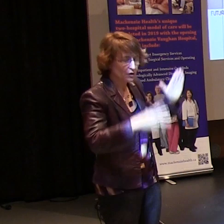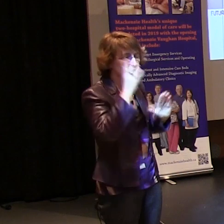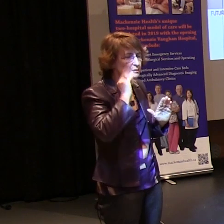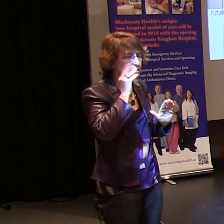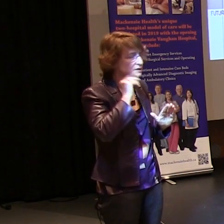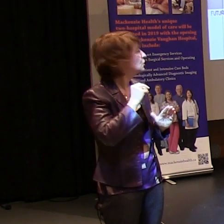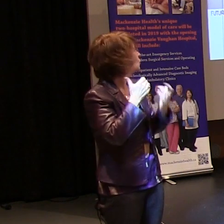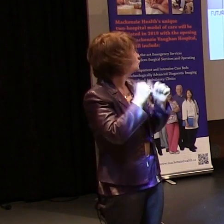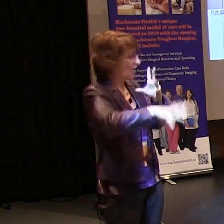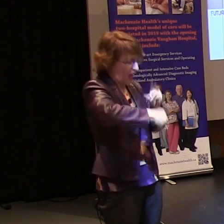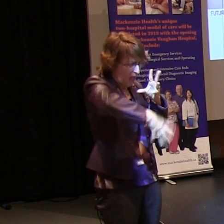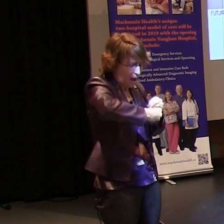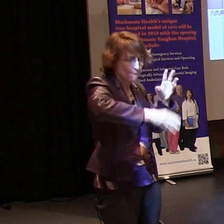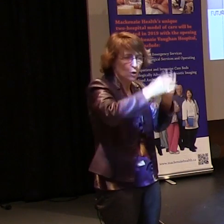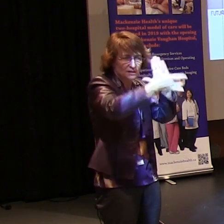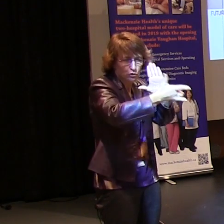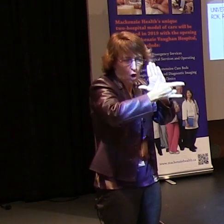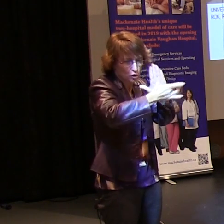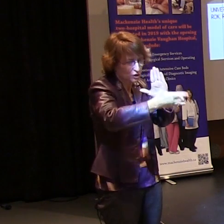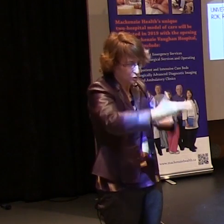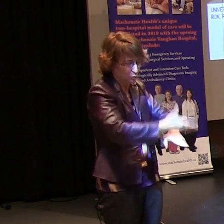are introducing more and more technology,